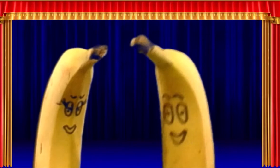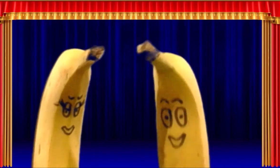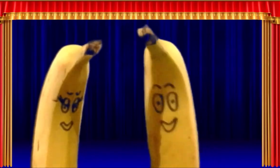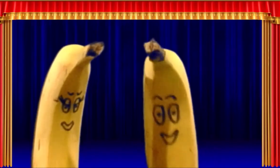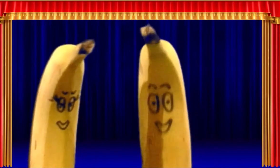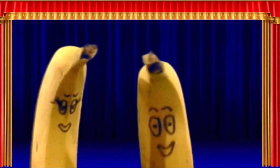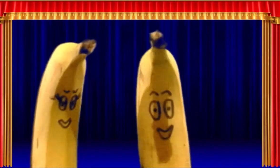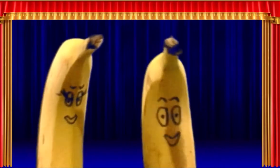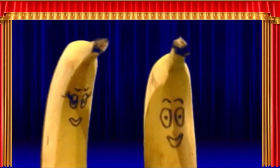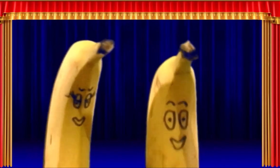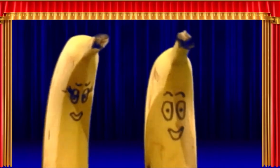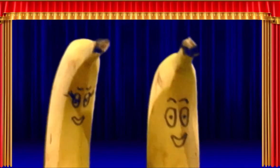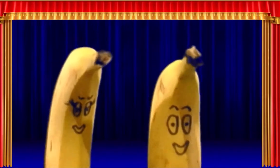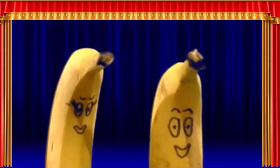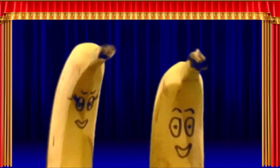Okay, one last time.